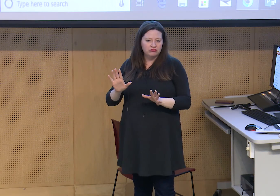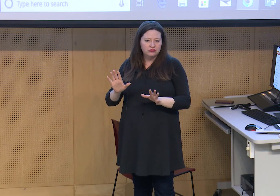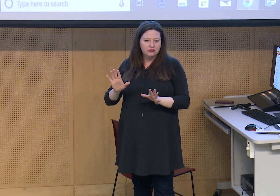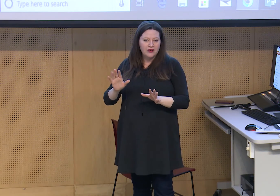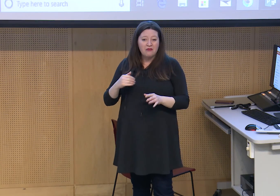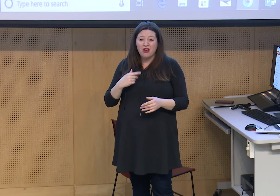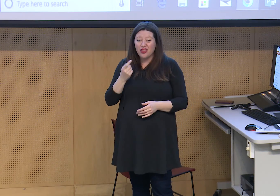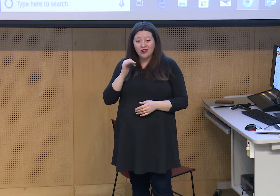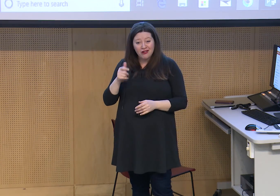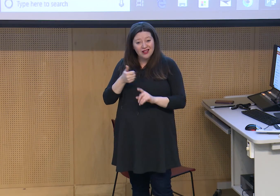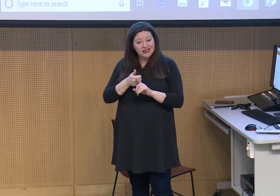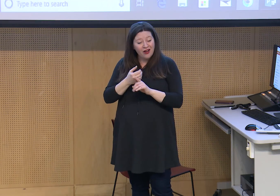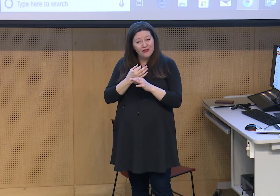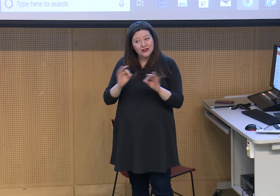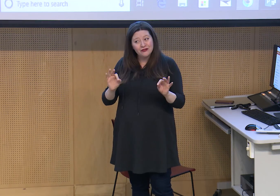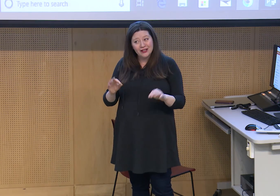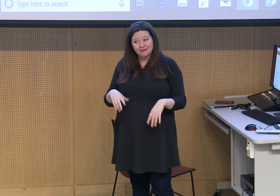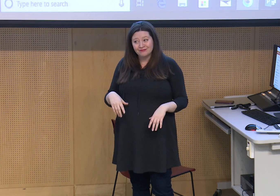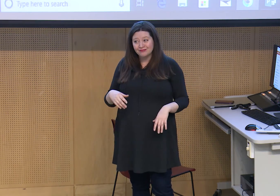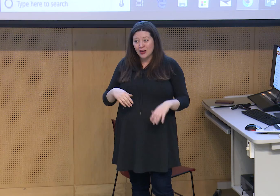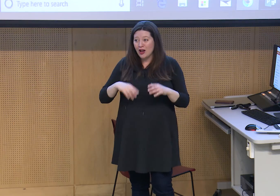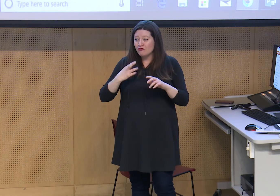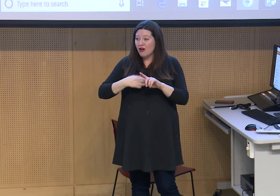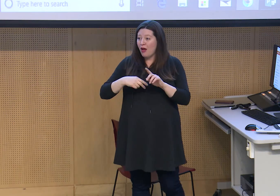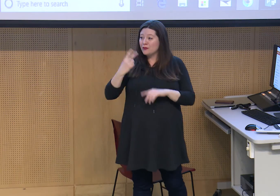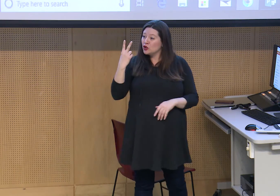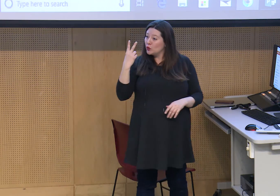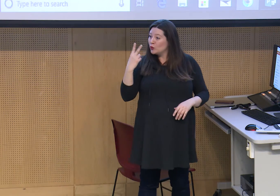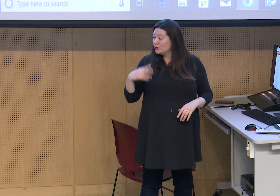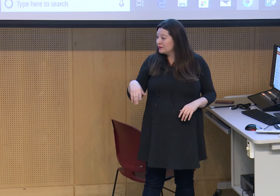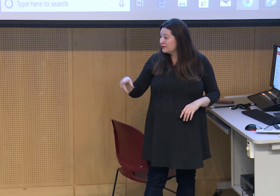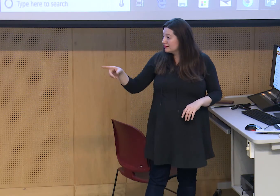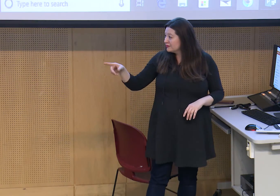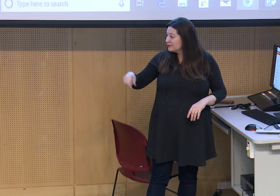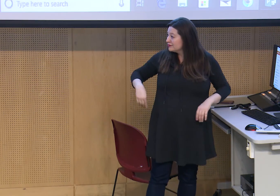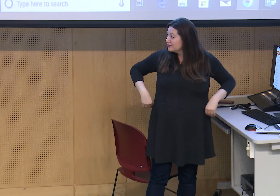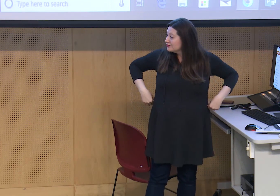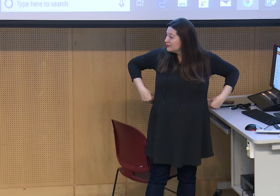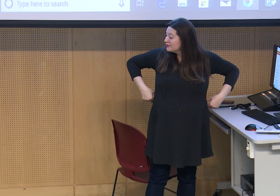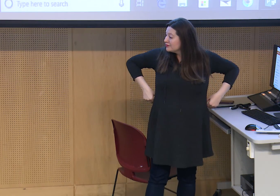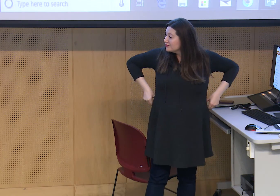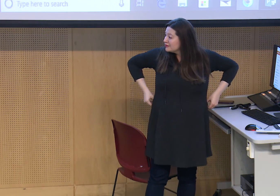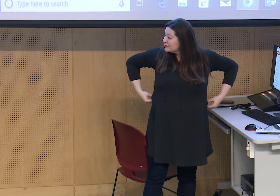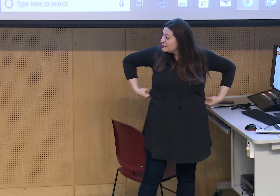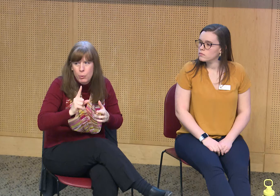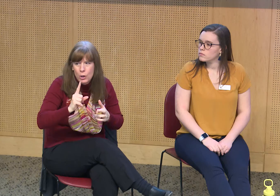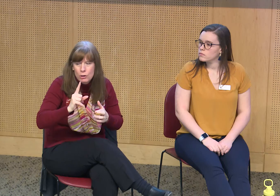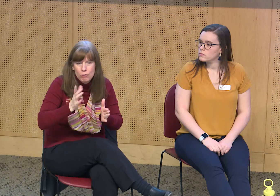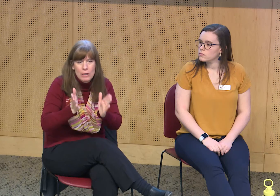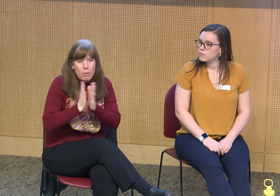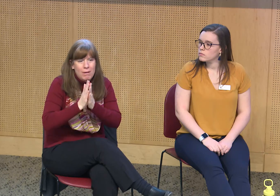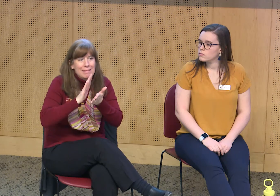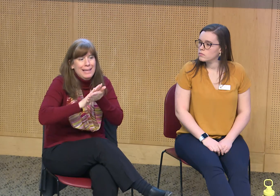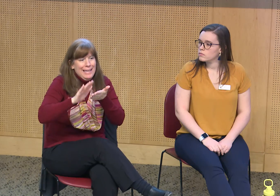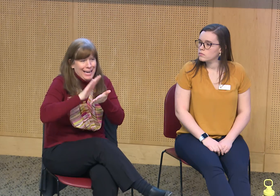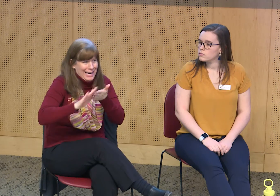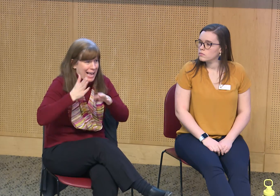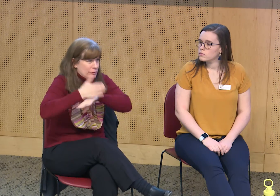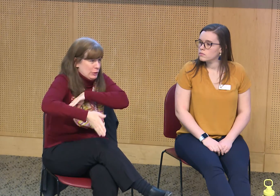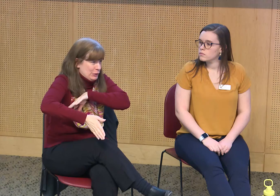tools. But the grill itself is free. You can rent up to 2. You want to make sure that you request